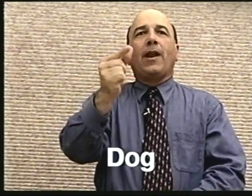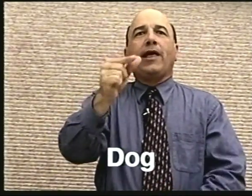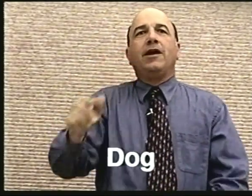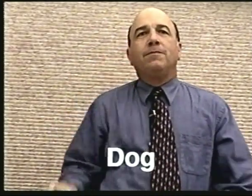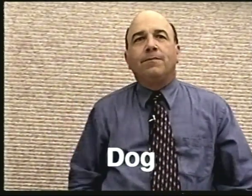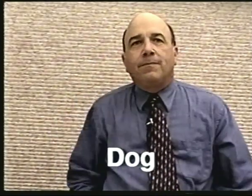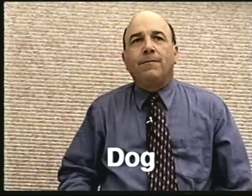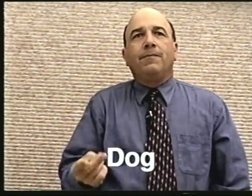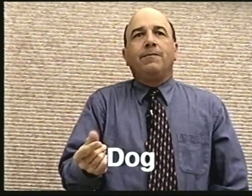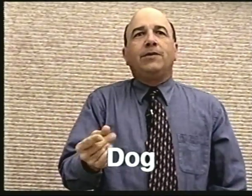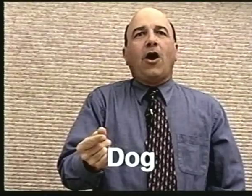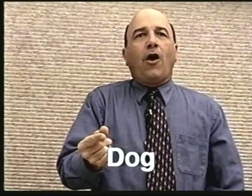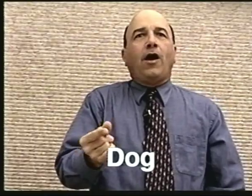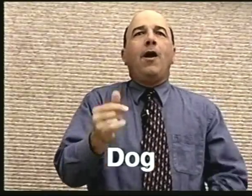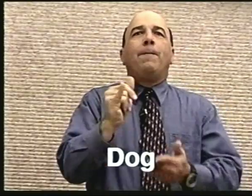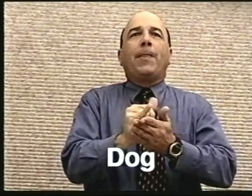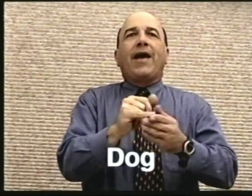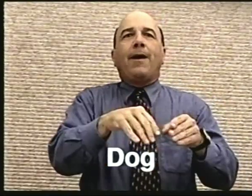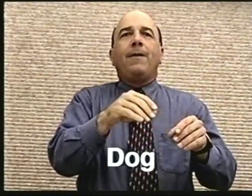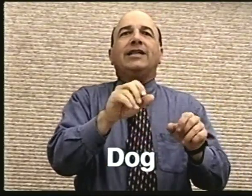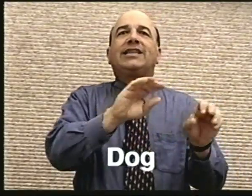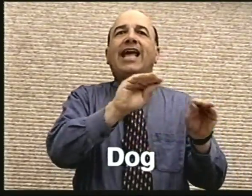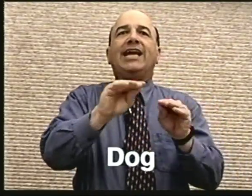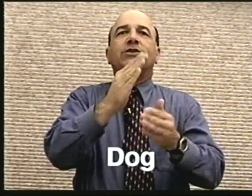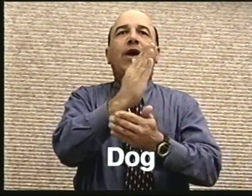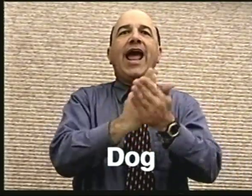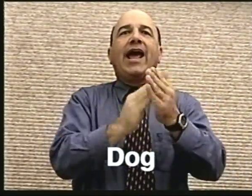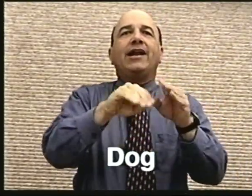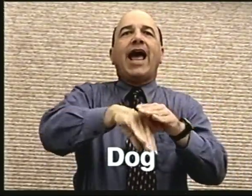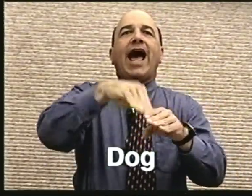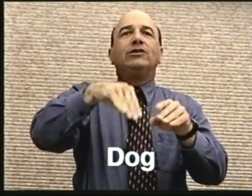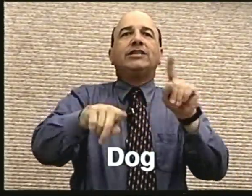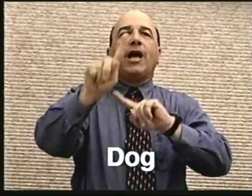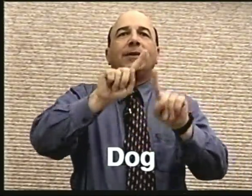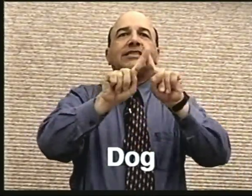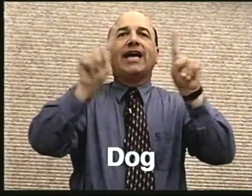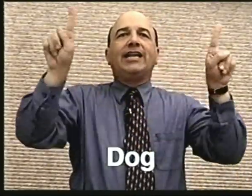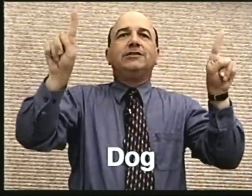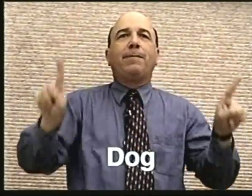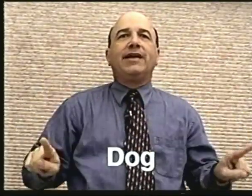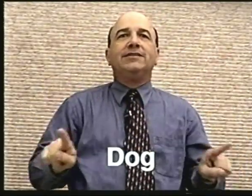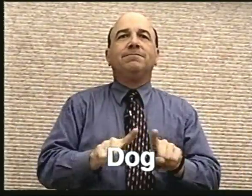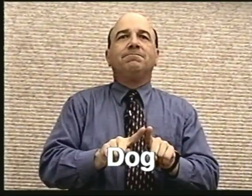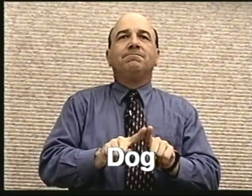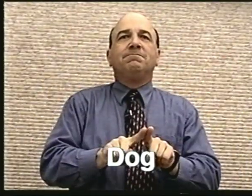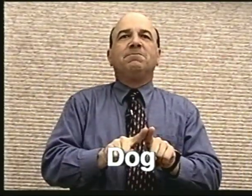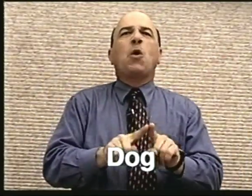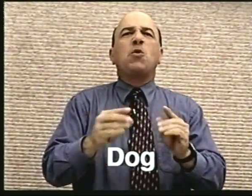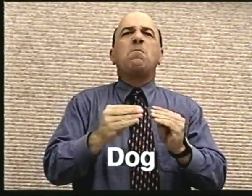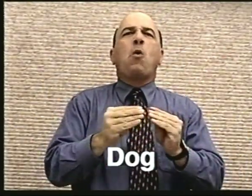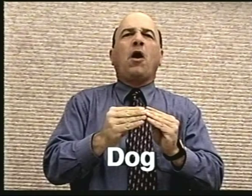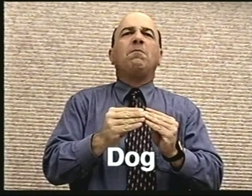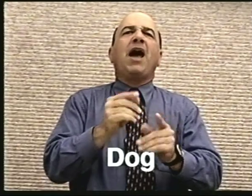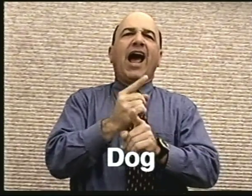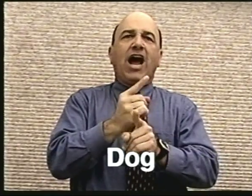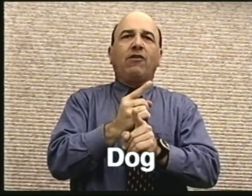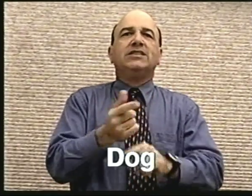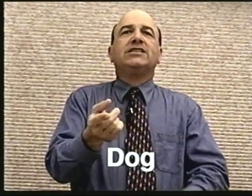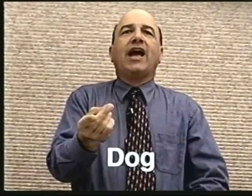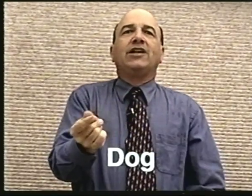leg. Dog, but that take your hand outside the sign space. So it's more accurate sign